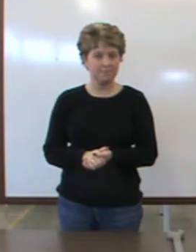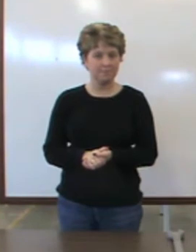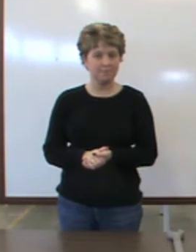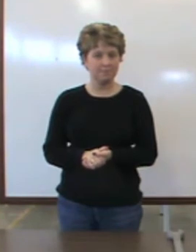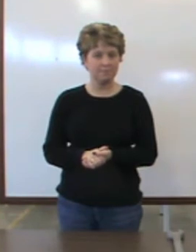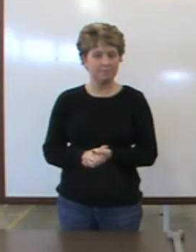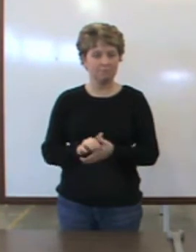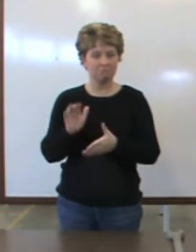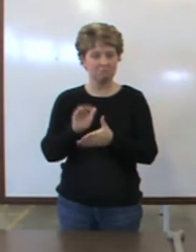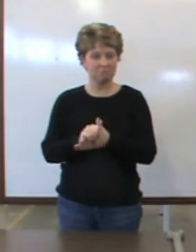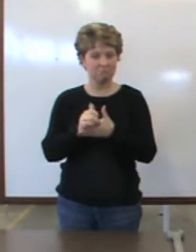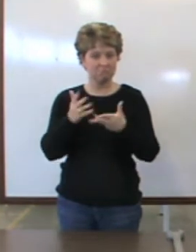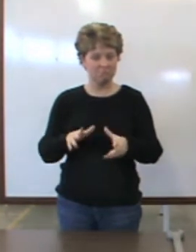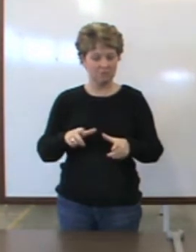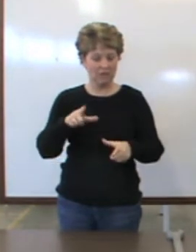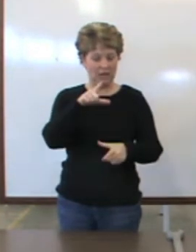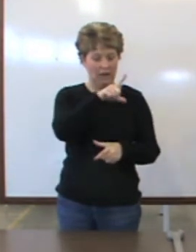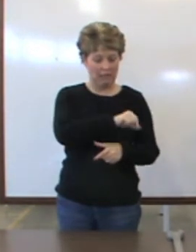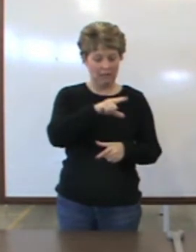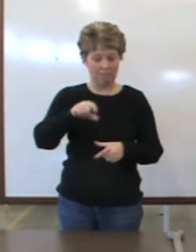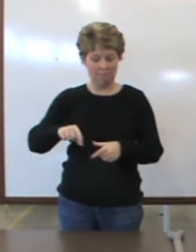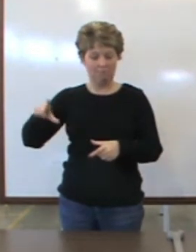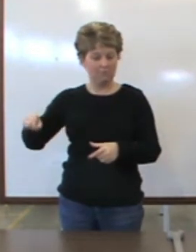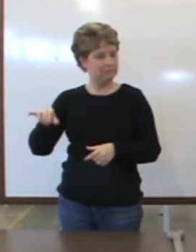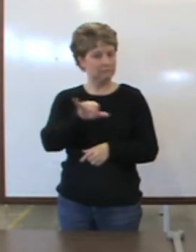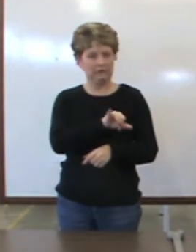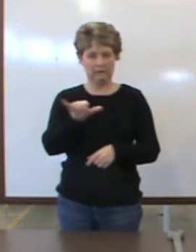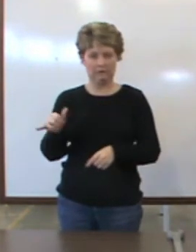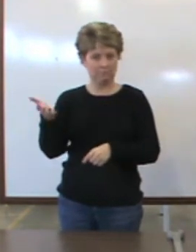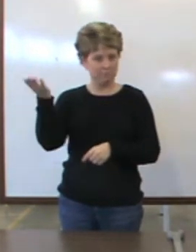Clamps are on, clips in, same as before.